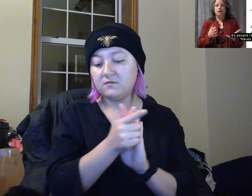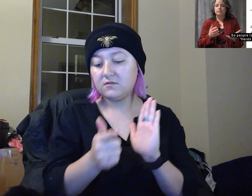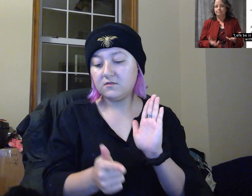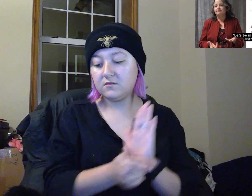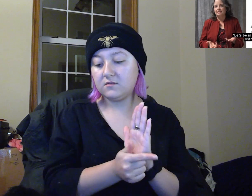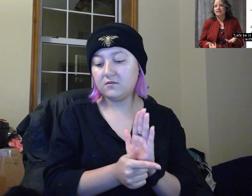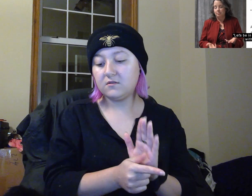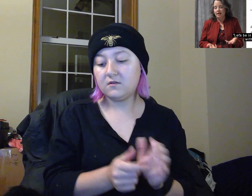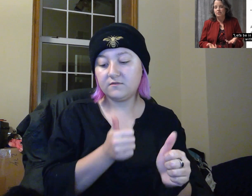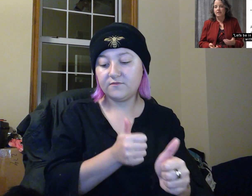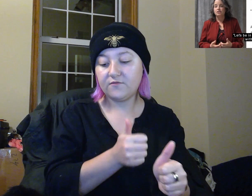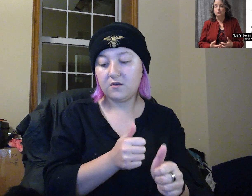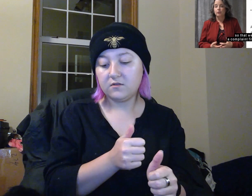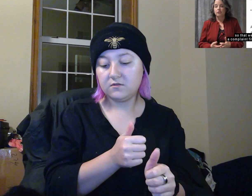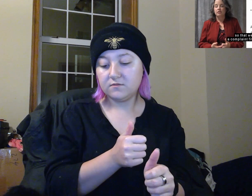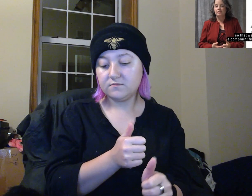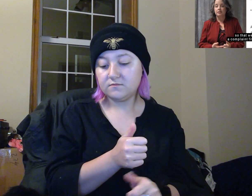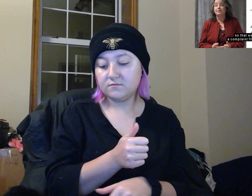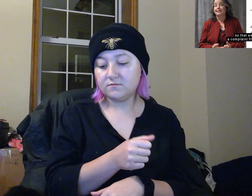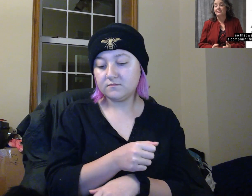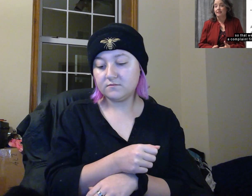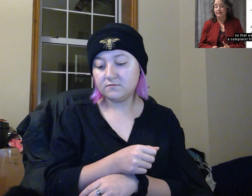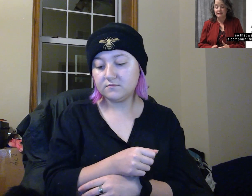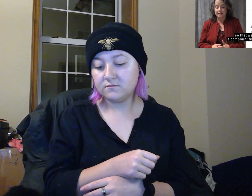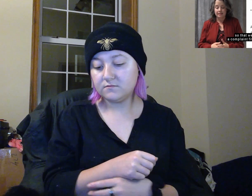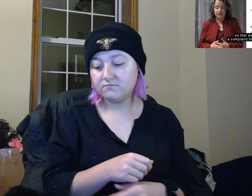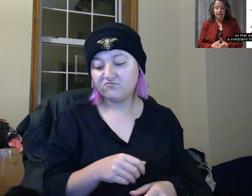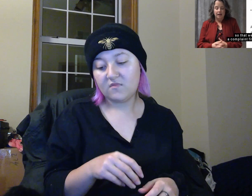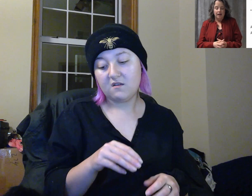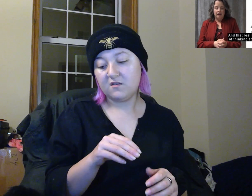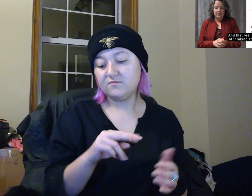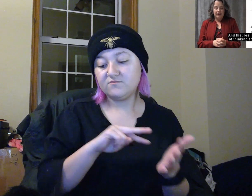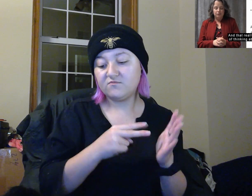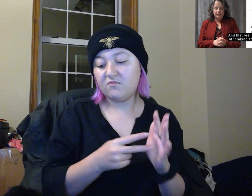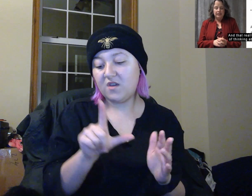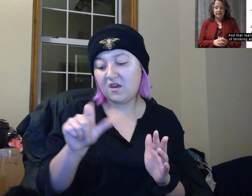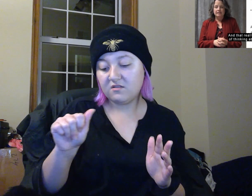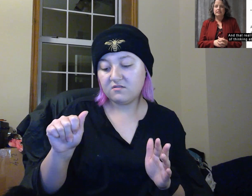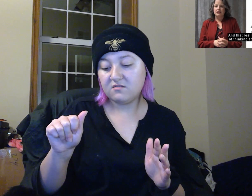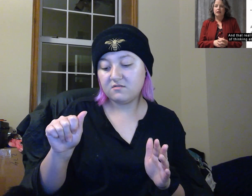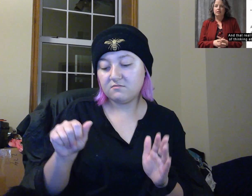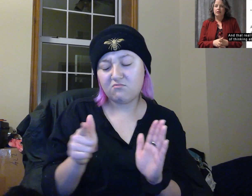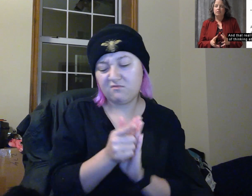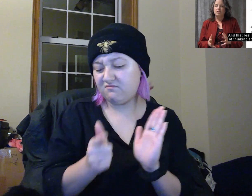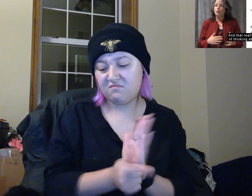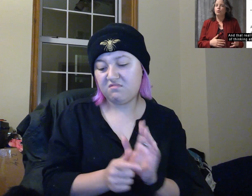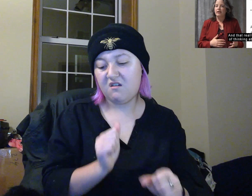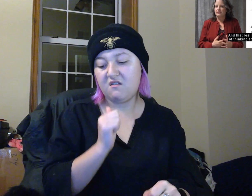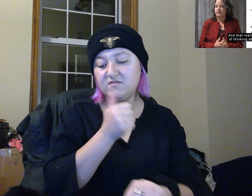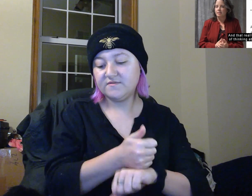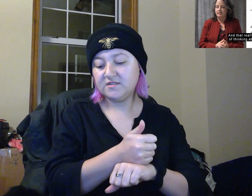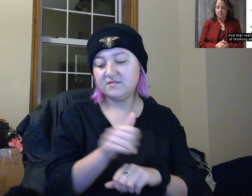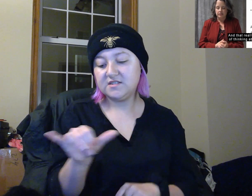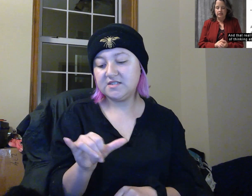the law, let's be in compliance with that so that we don't have a complaint filed against us. And that really is an old